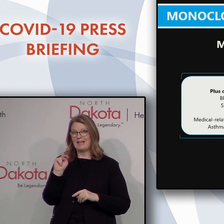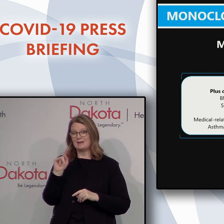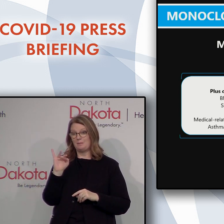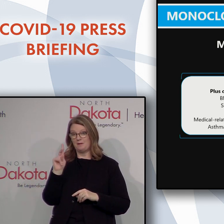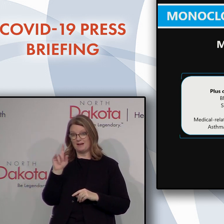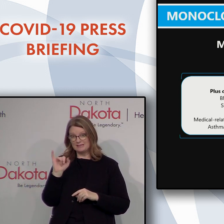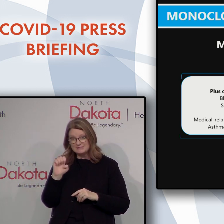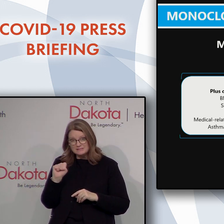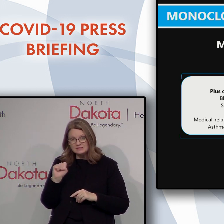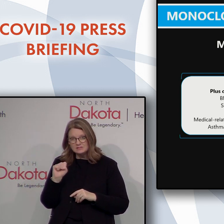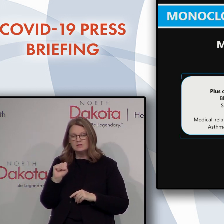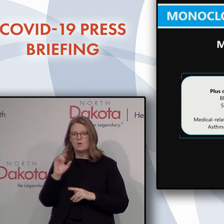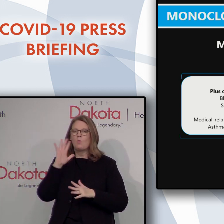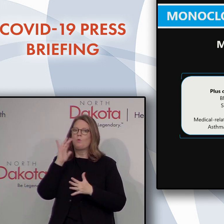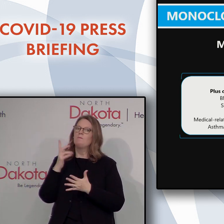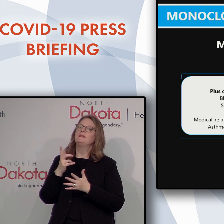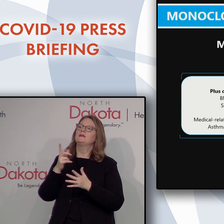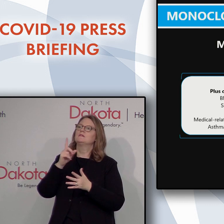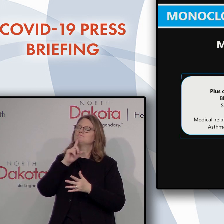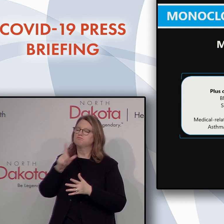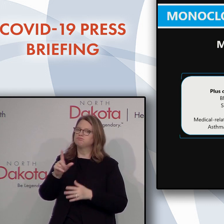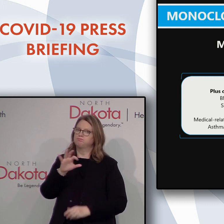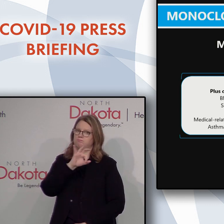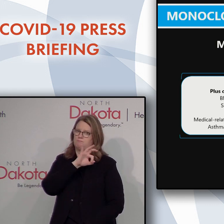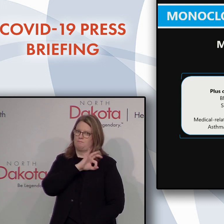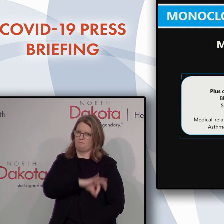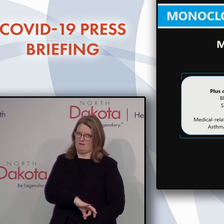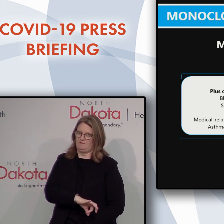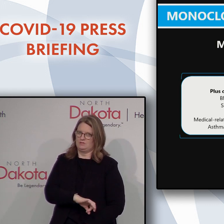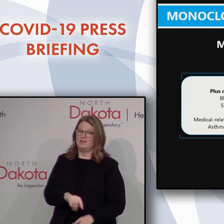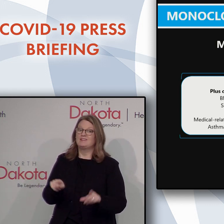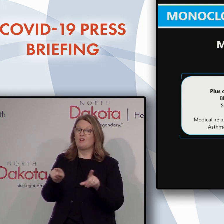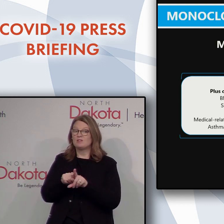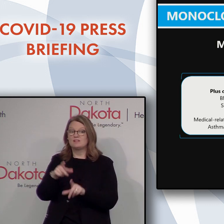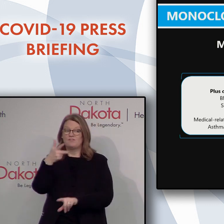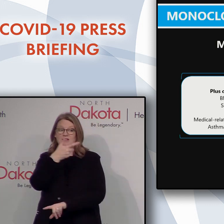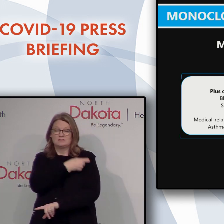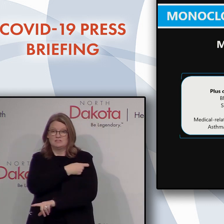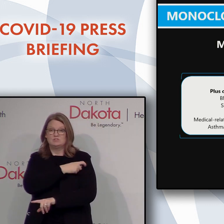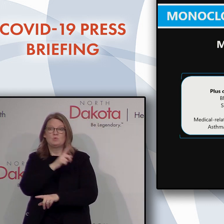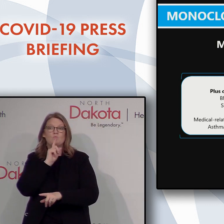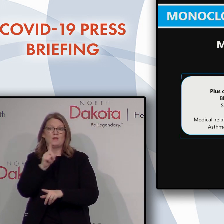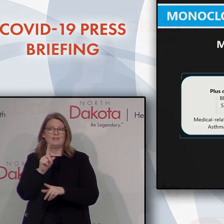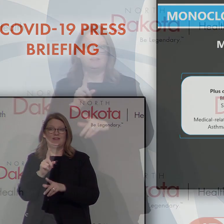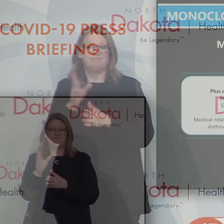be a turning point, along with vaccination, in our fight against COVID-19.